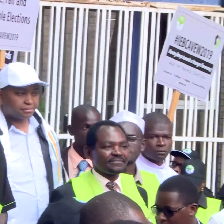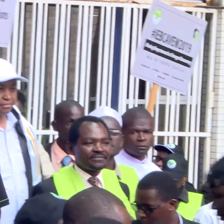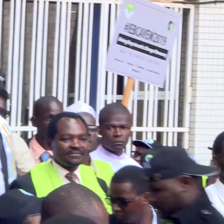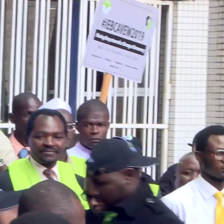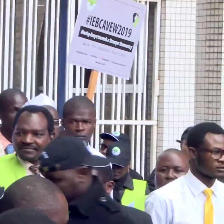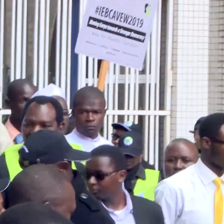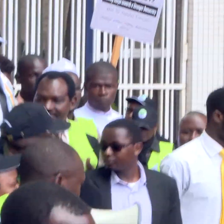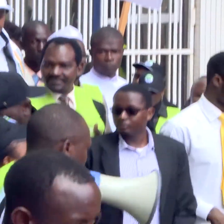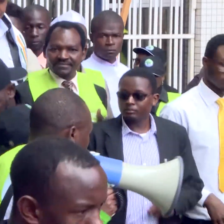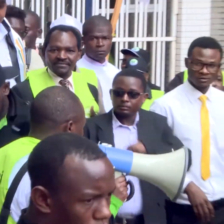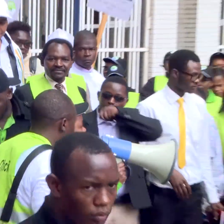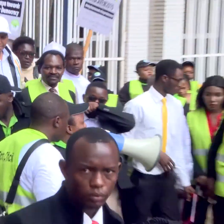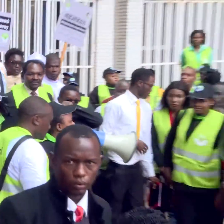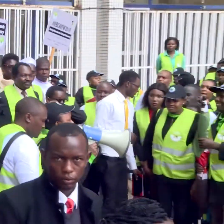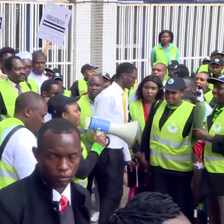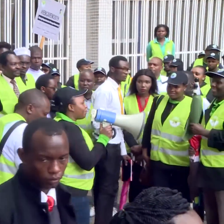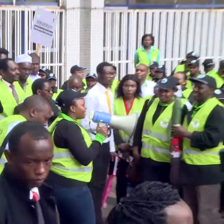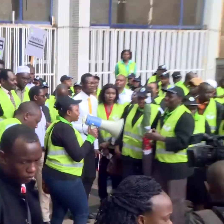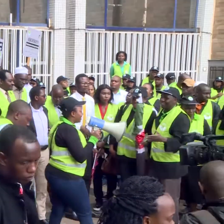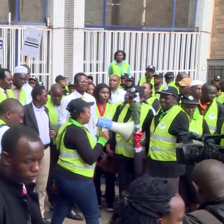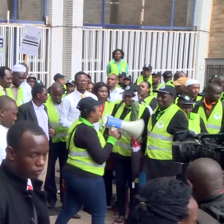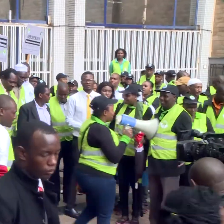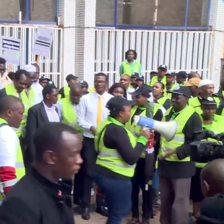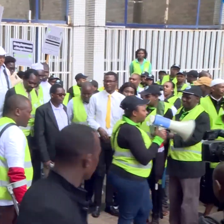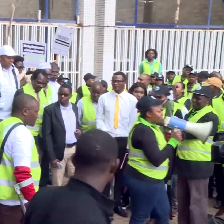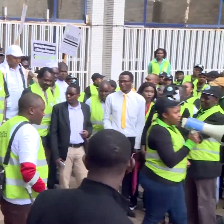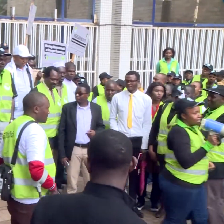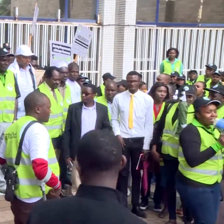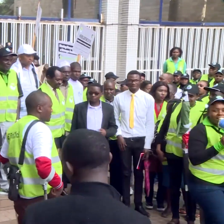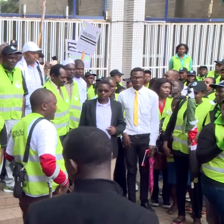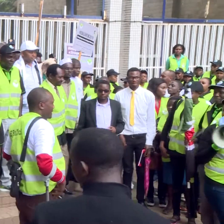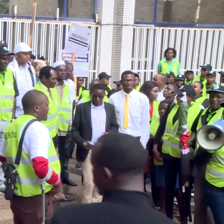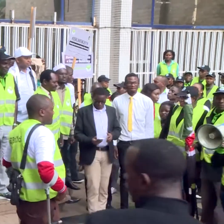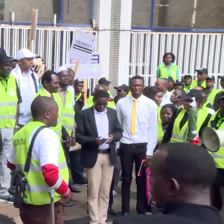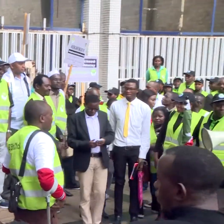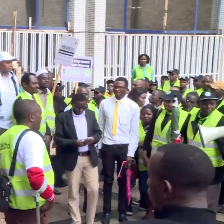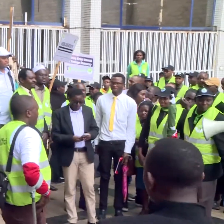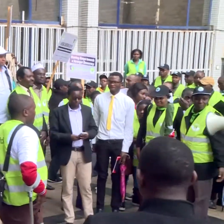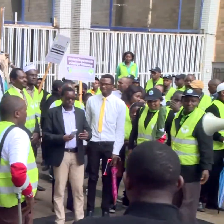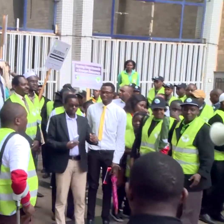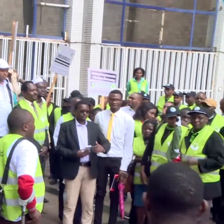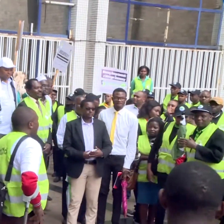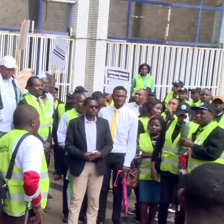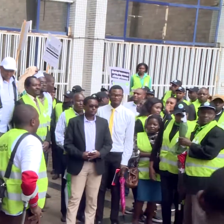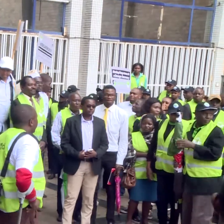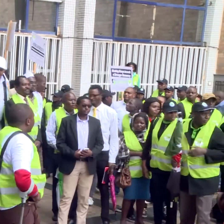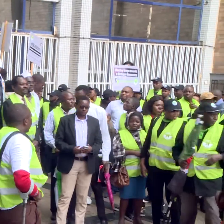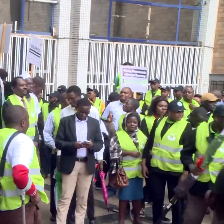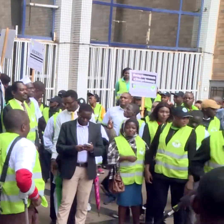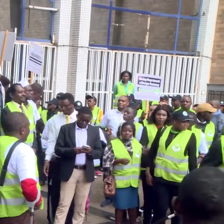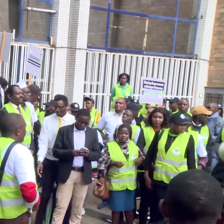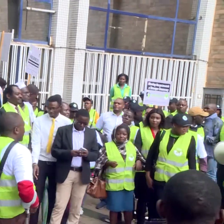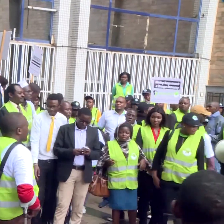Okay, I think we create space so that we warm up a bit. Create space so that we warm up a bit.